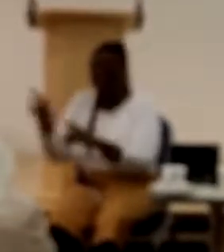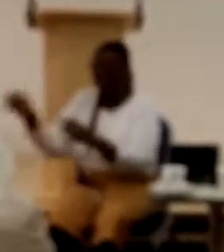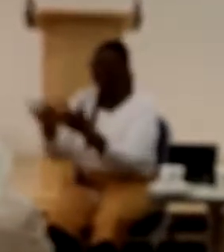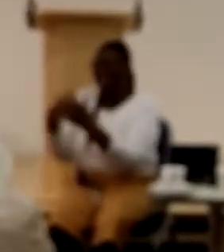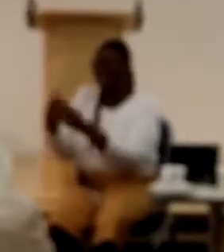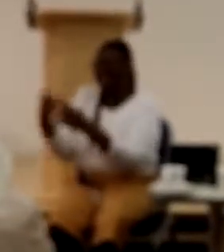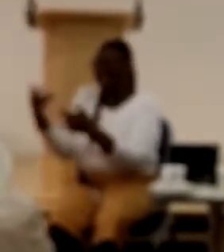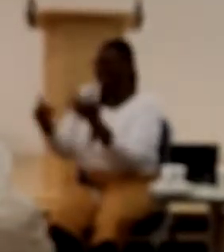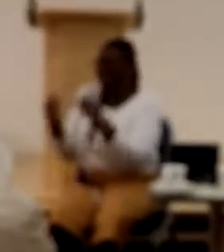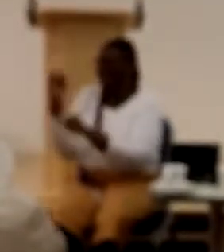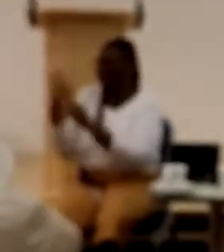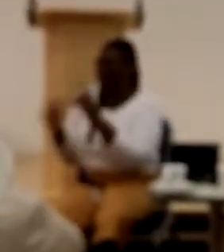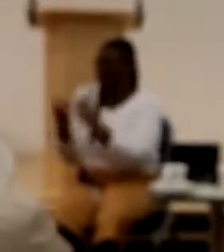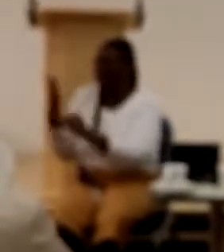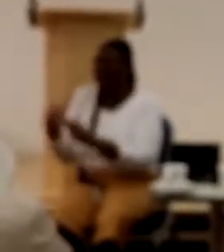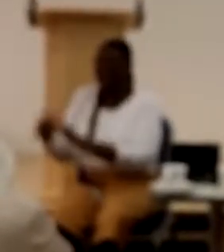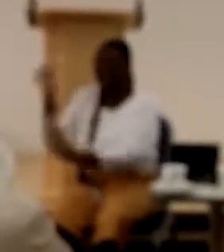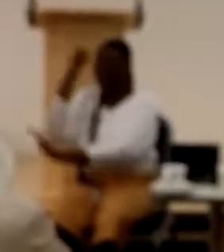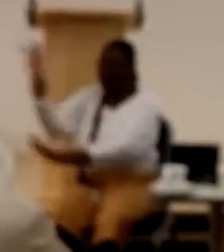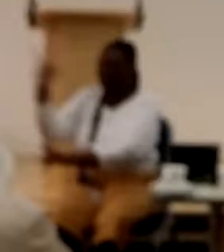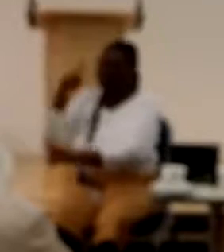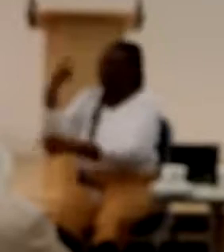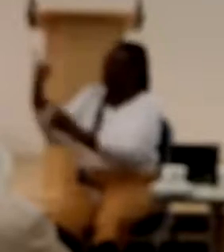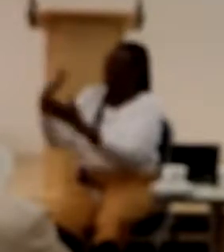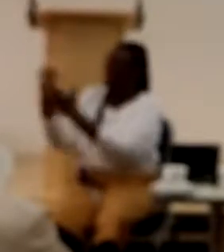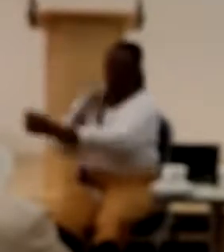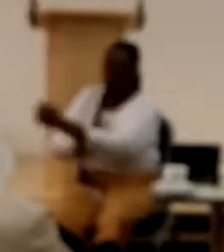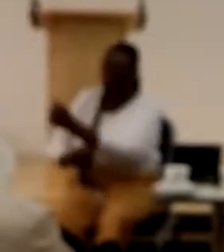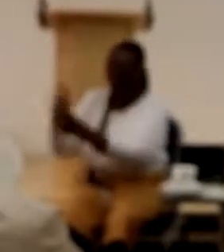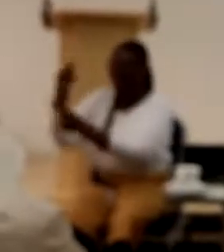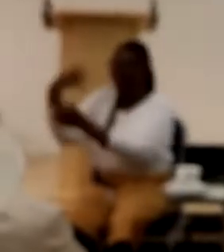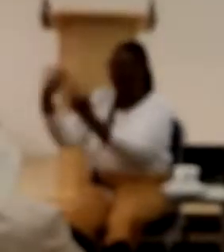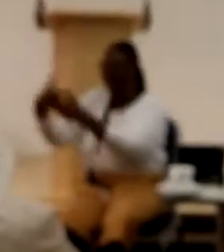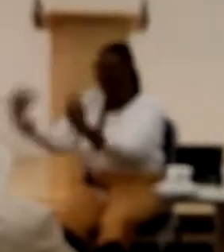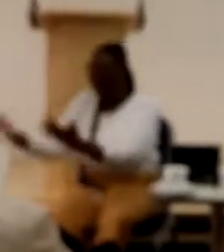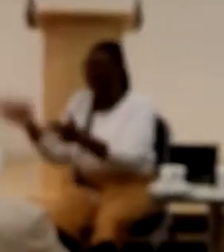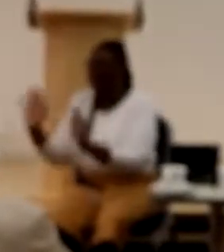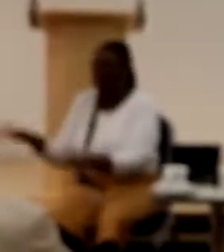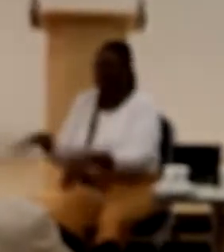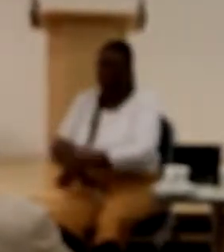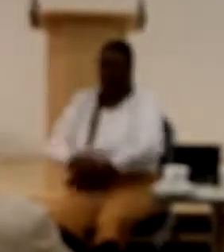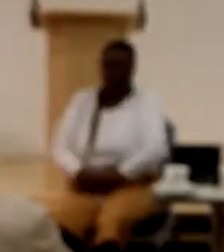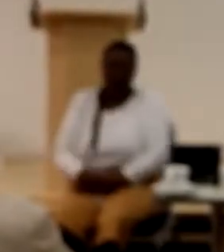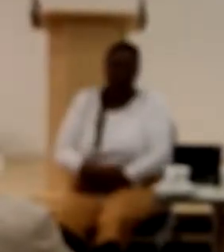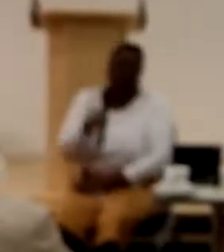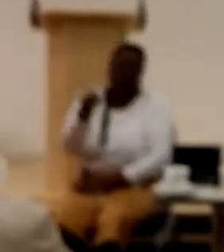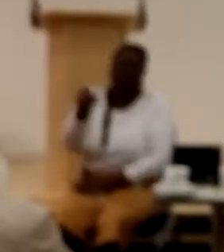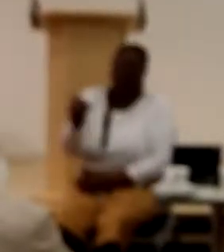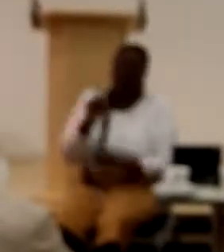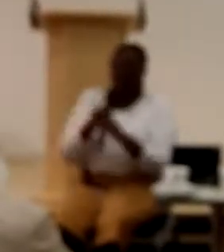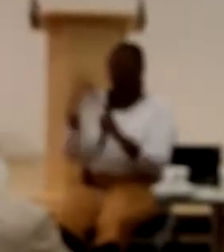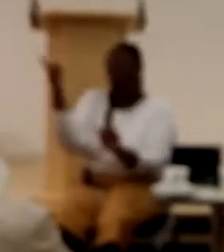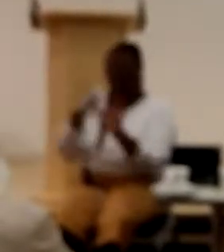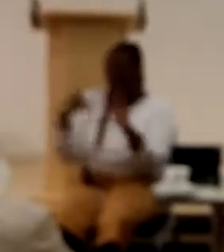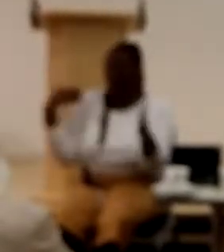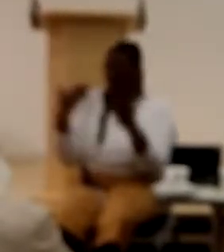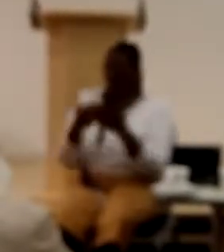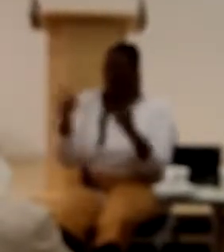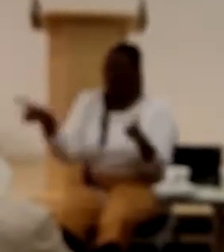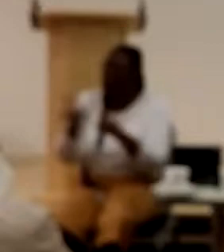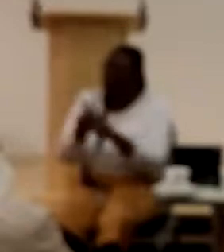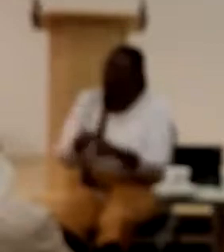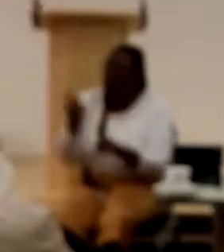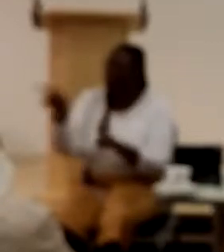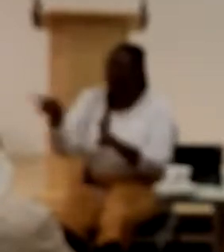the latest sign of a government that is utterly weak and divided. The past year has also